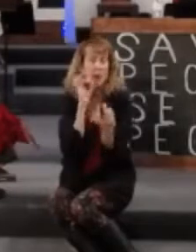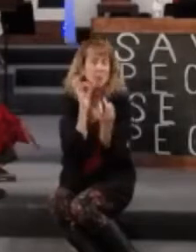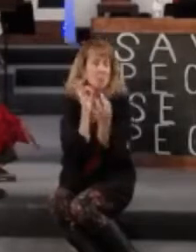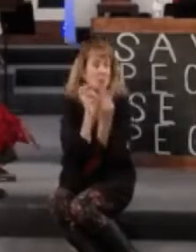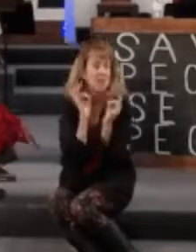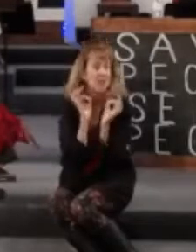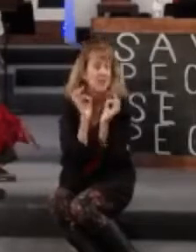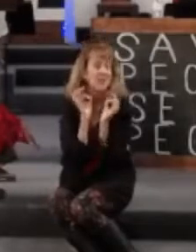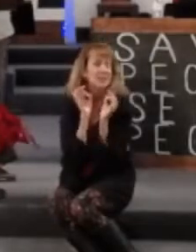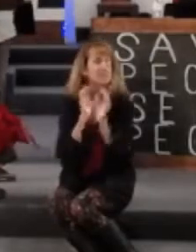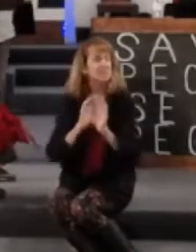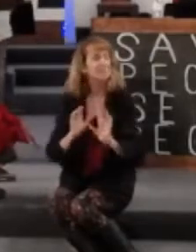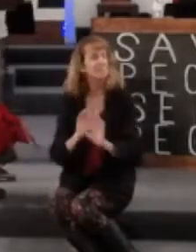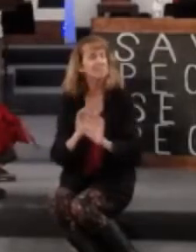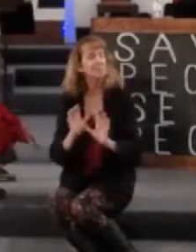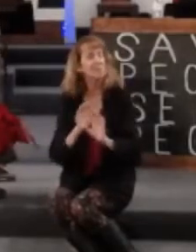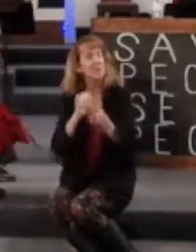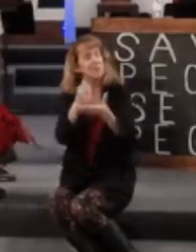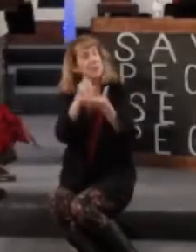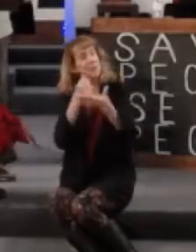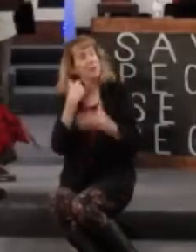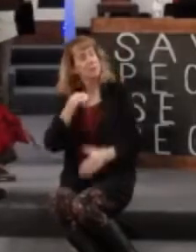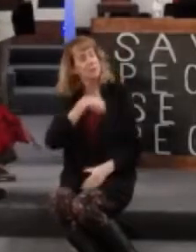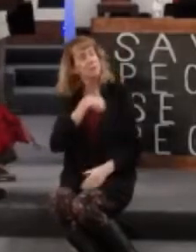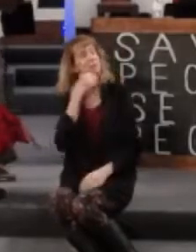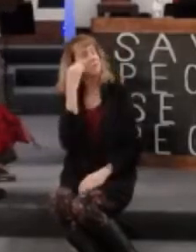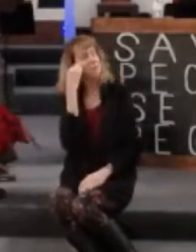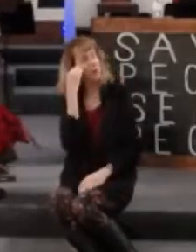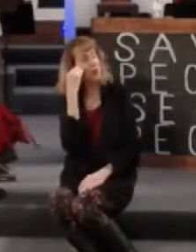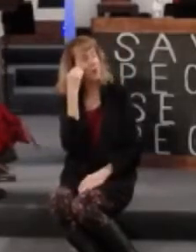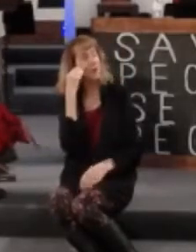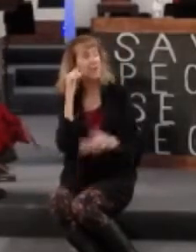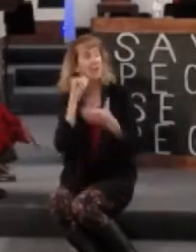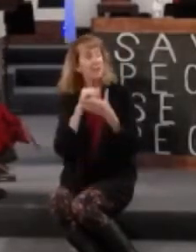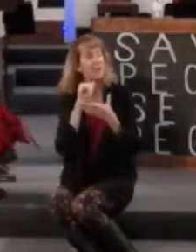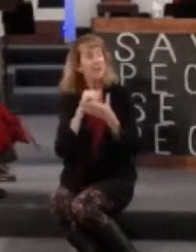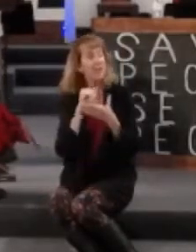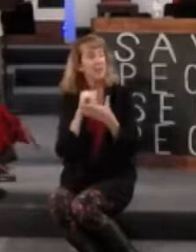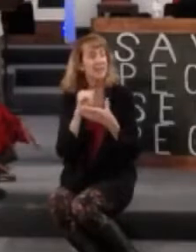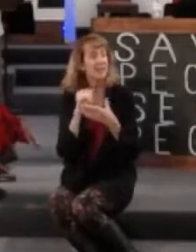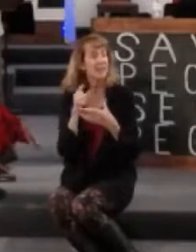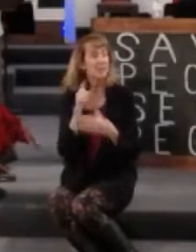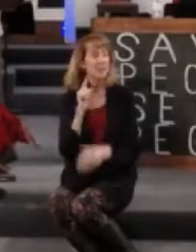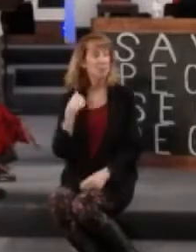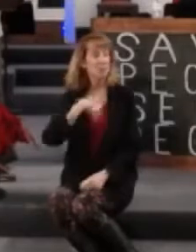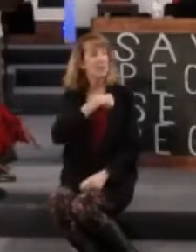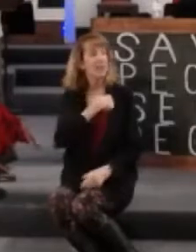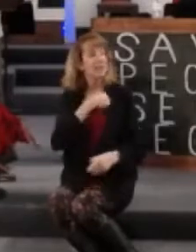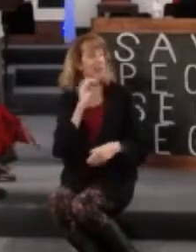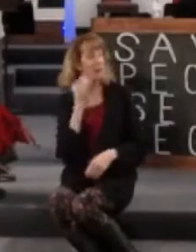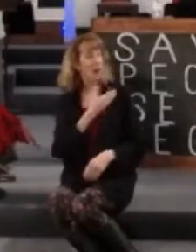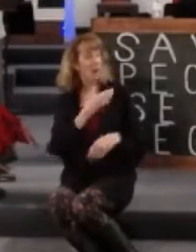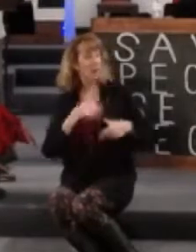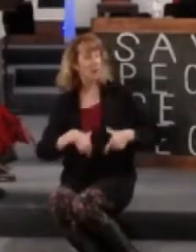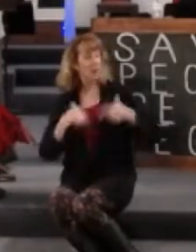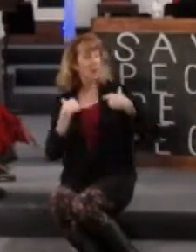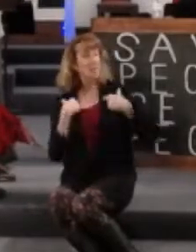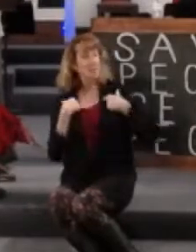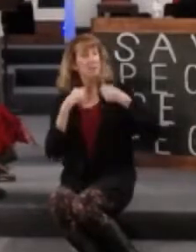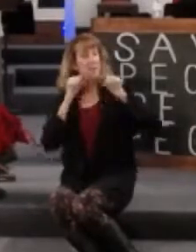imperfect. Now, that helps us to see that biblical accounts are authentic, they're genuine, and they're reliable, and they're